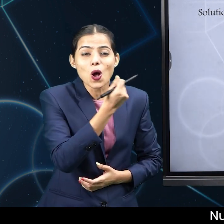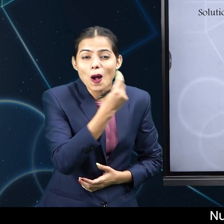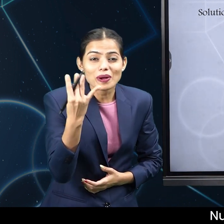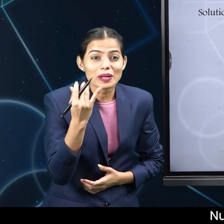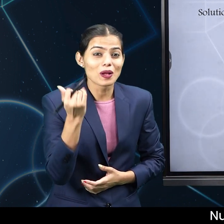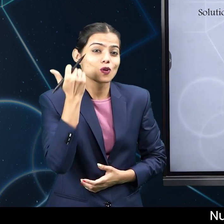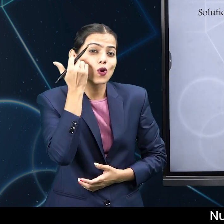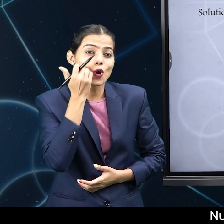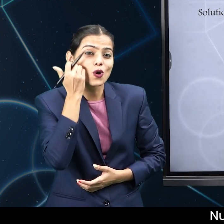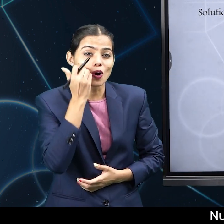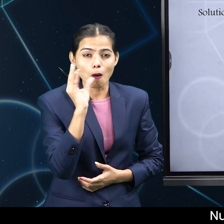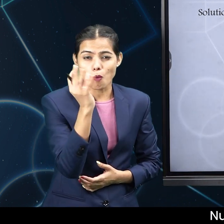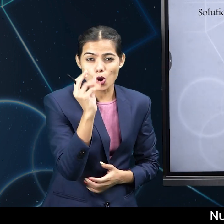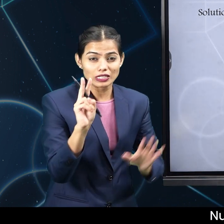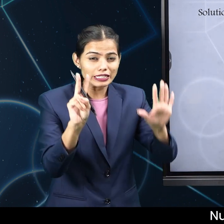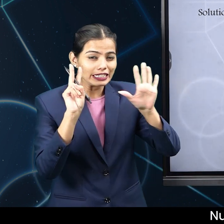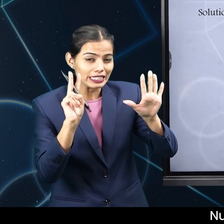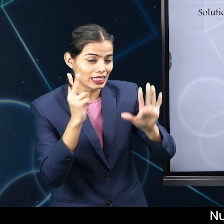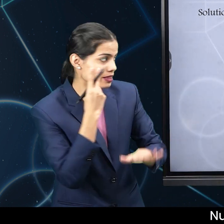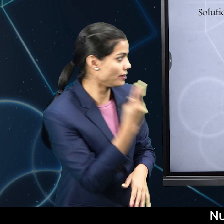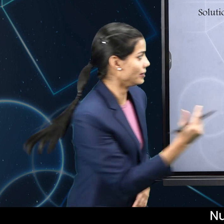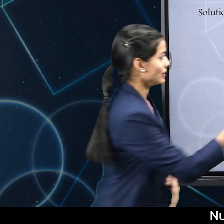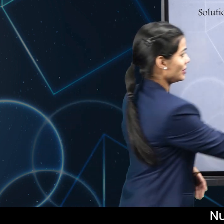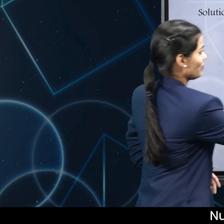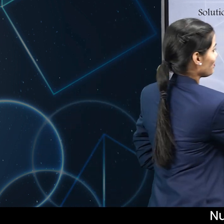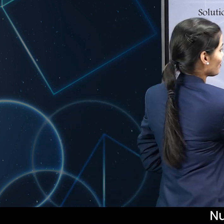Number of yellow balls is equal to 7.